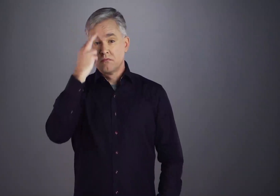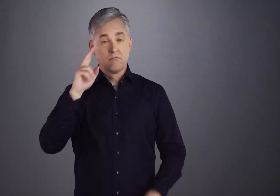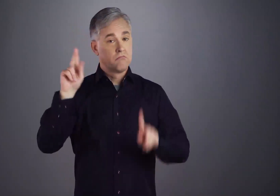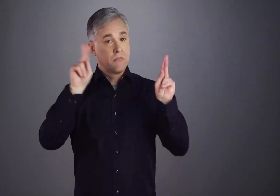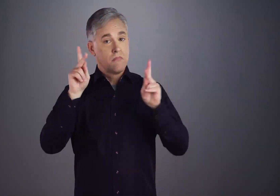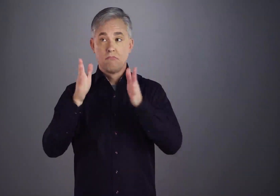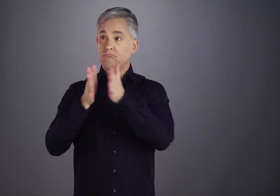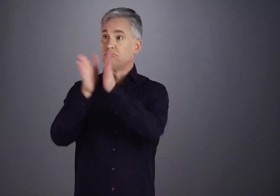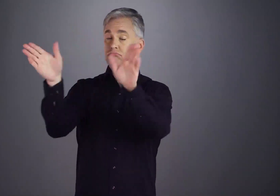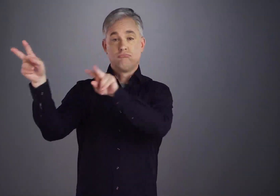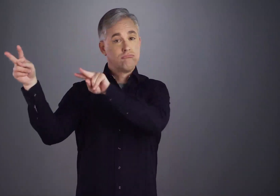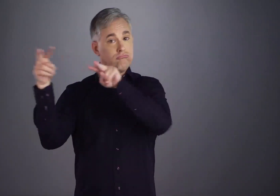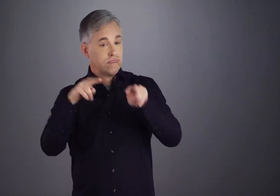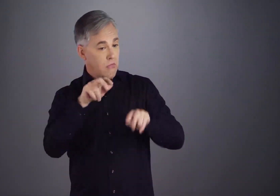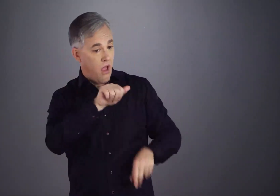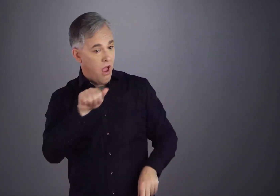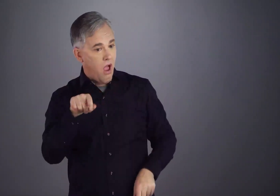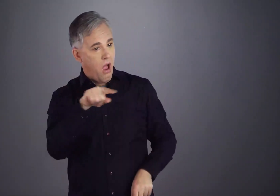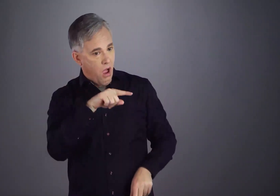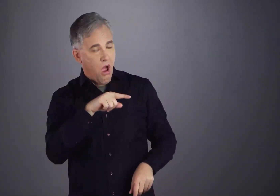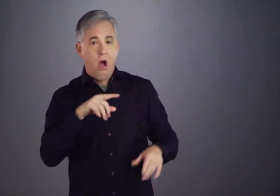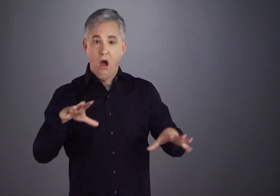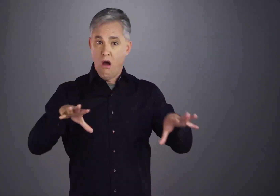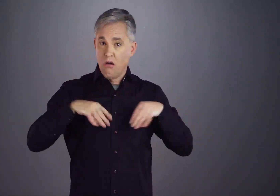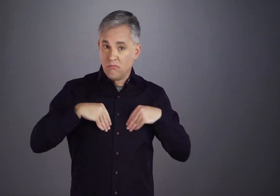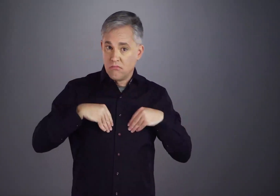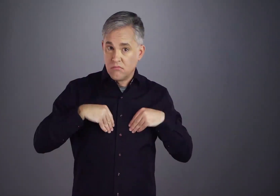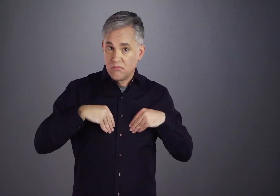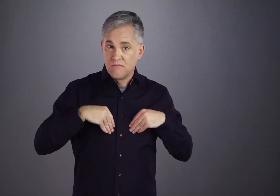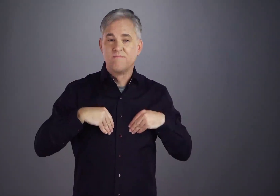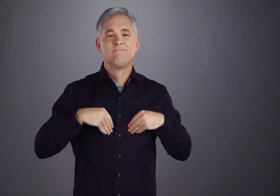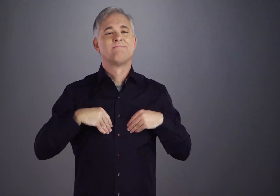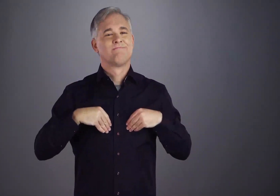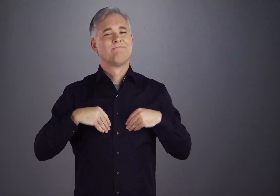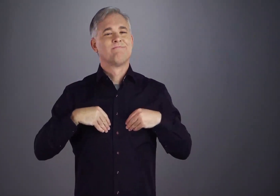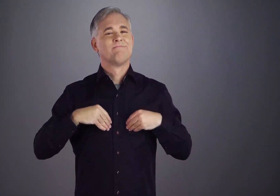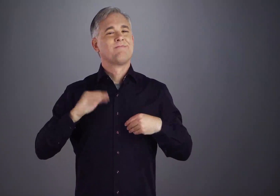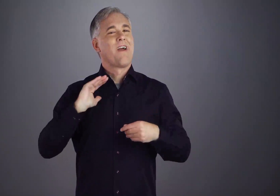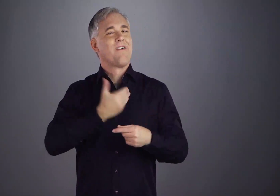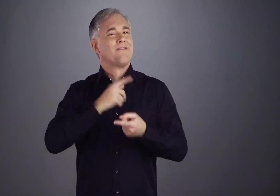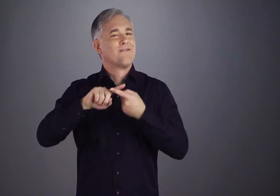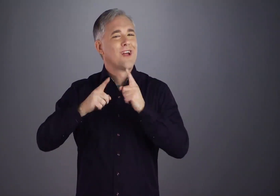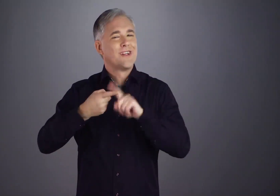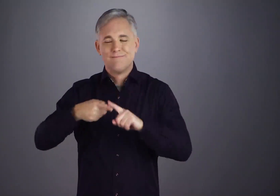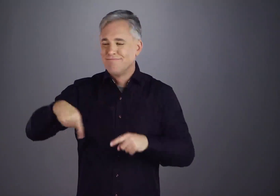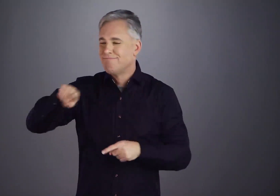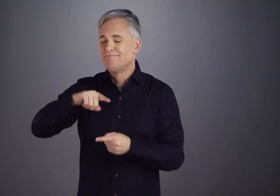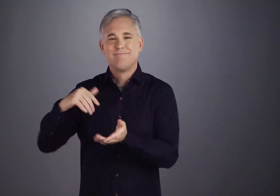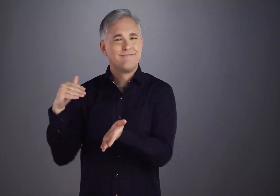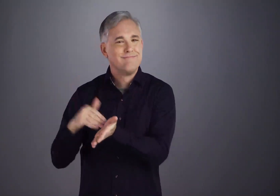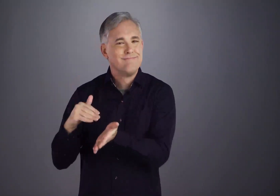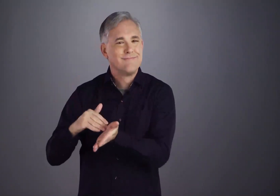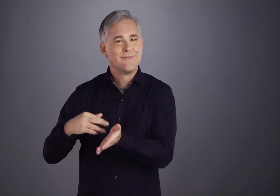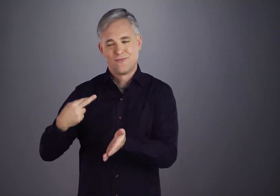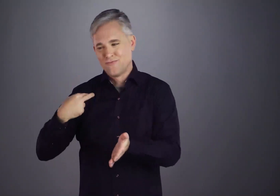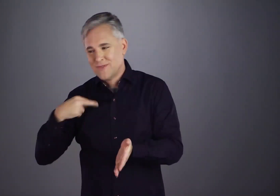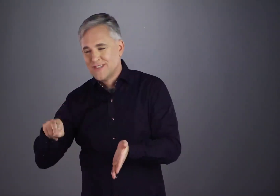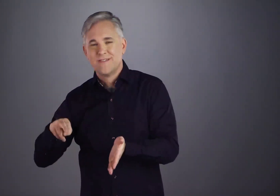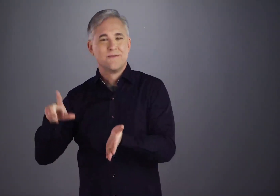Another reason for the wide acceptance of AA was the ministration of friends in medicine, religion, and the press, together with